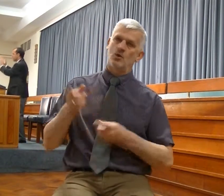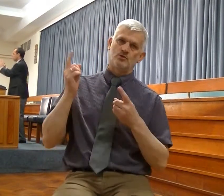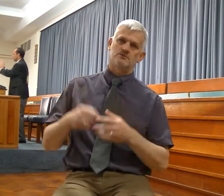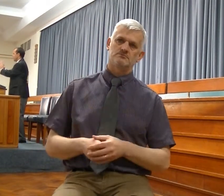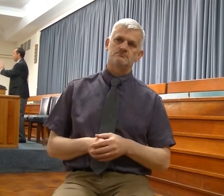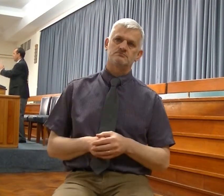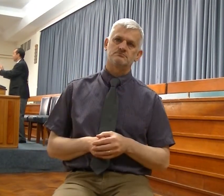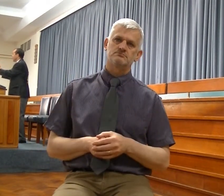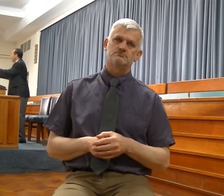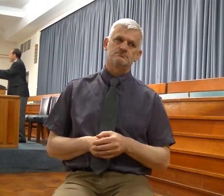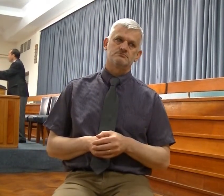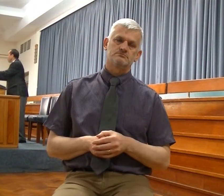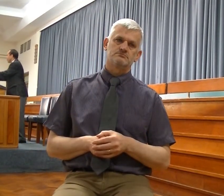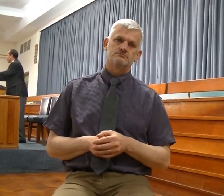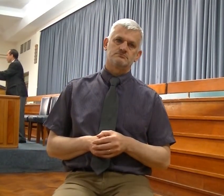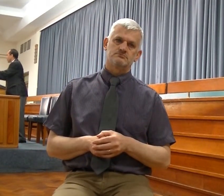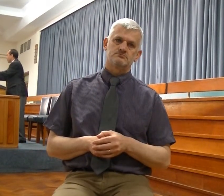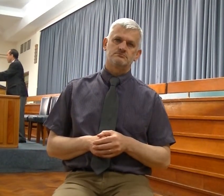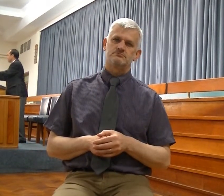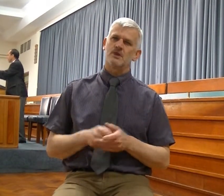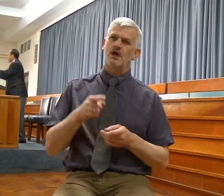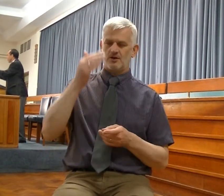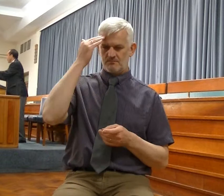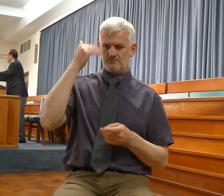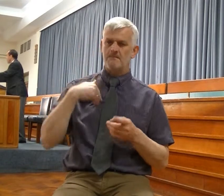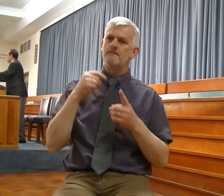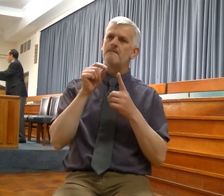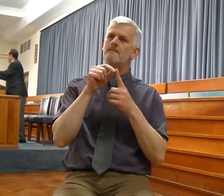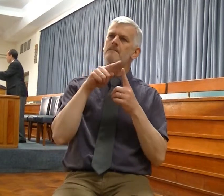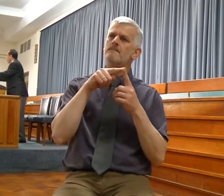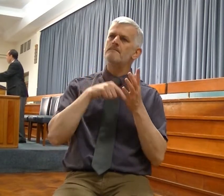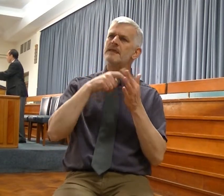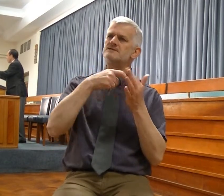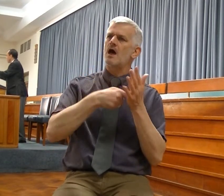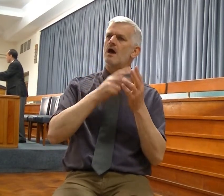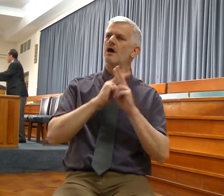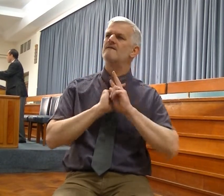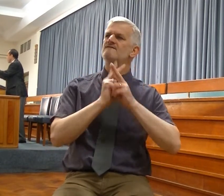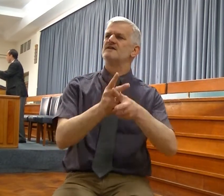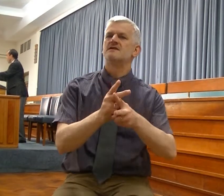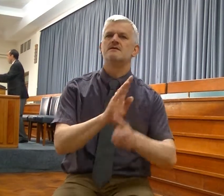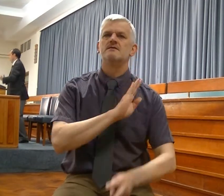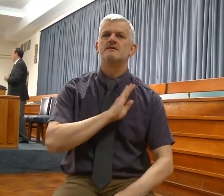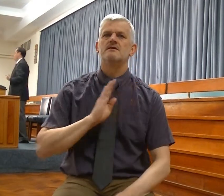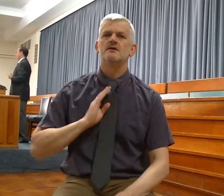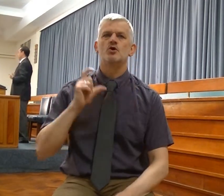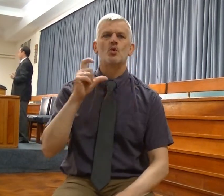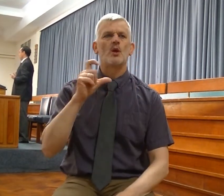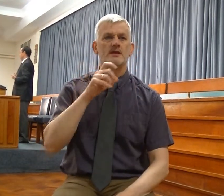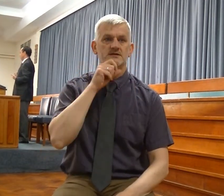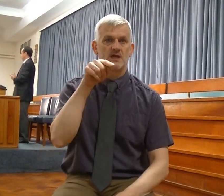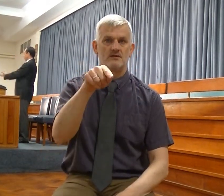God. Fear God. And when Peter was invited at Cornelius, we remember what he said to